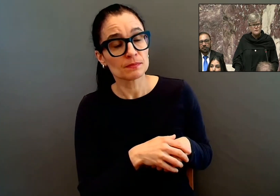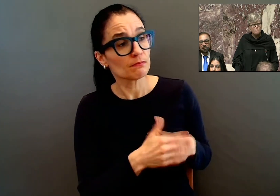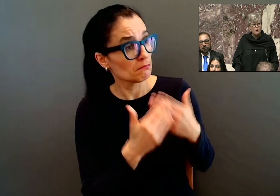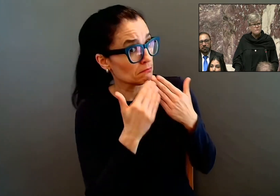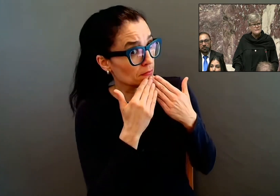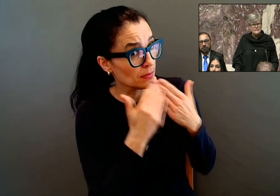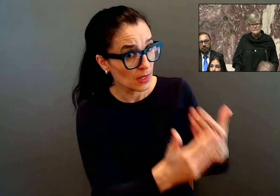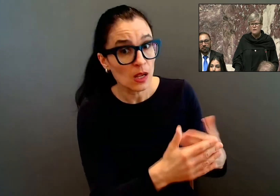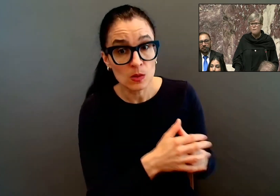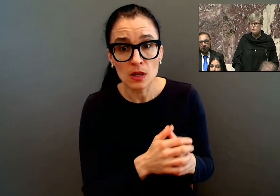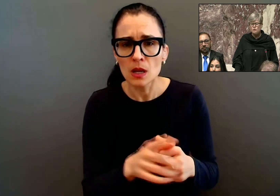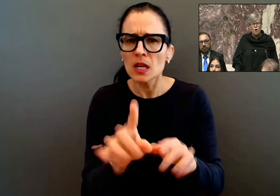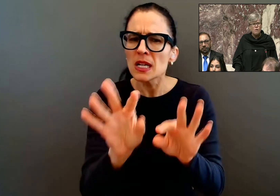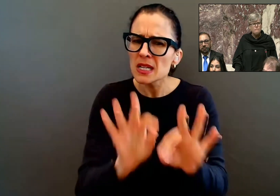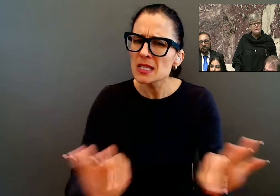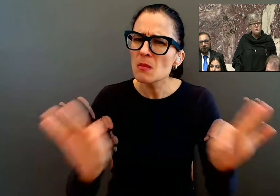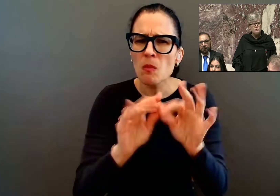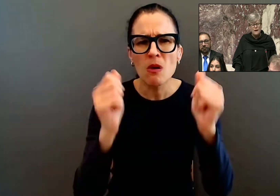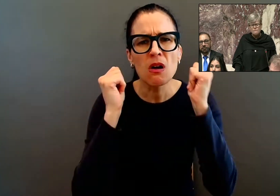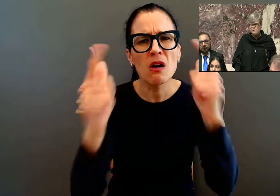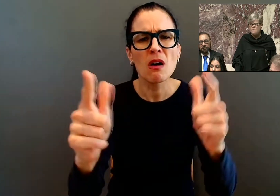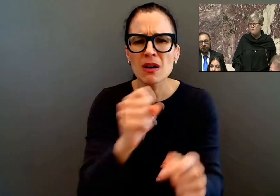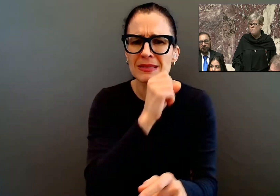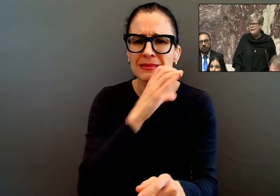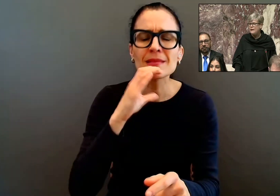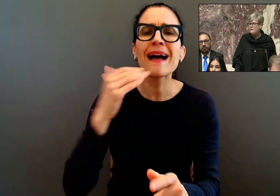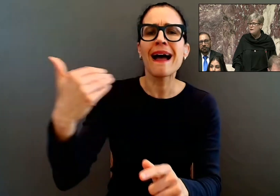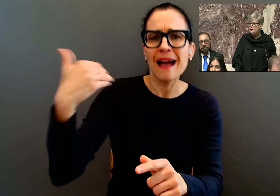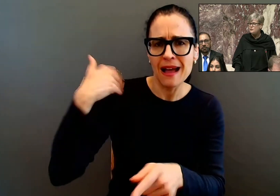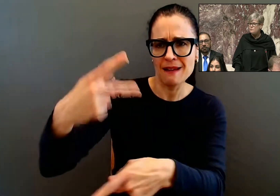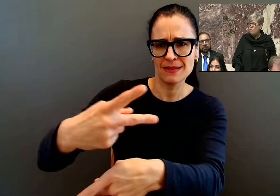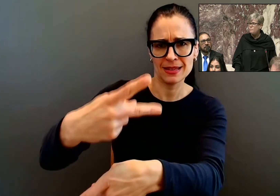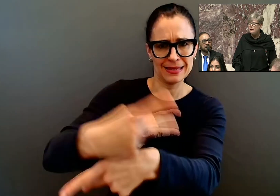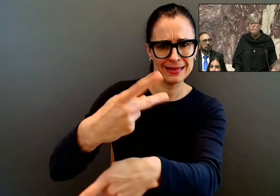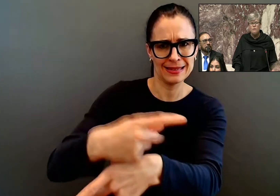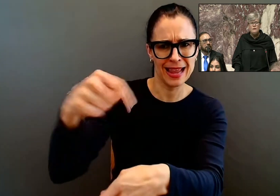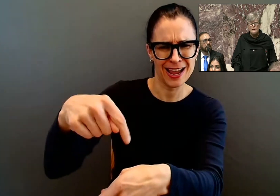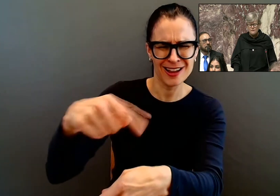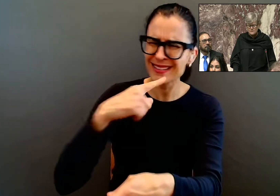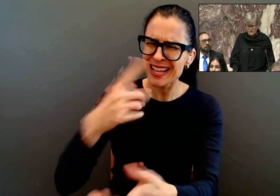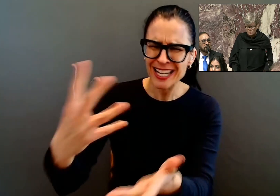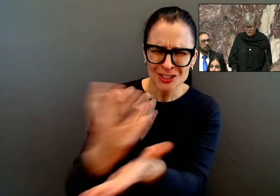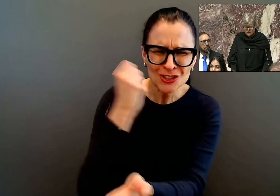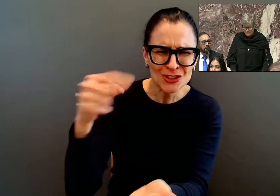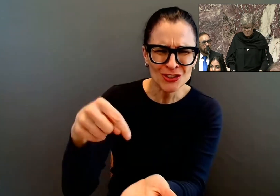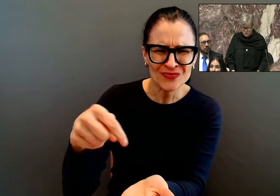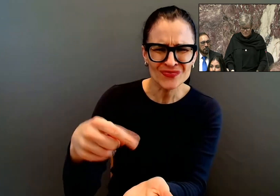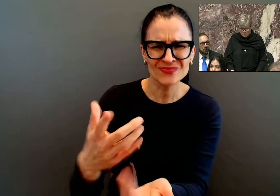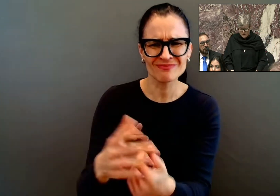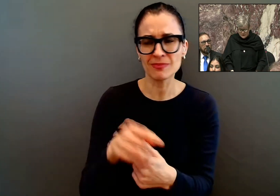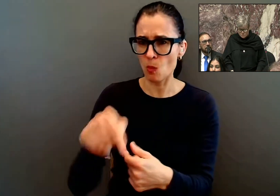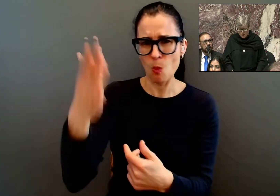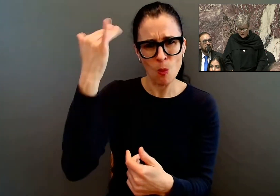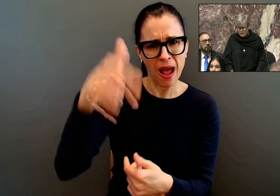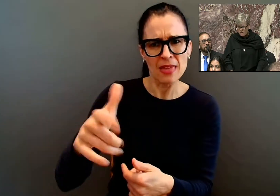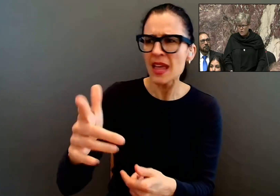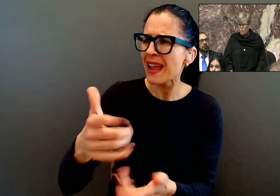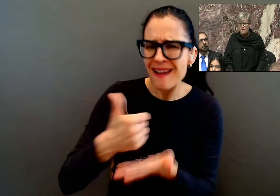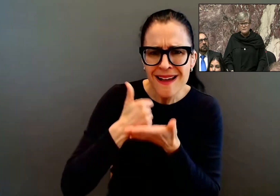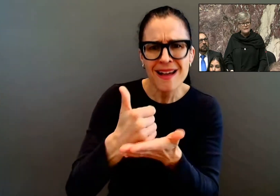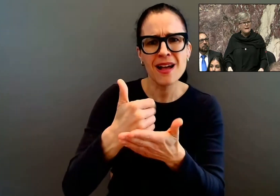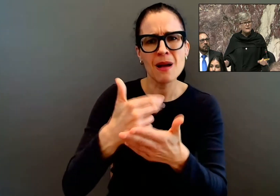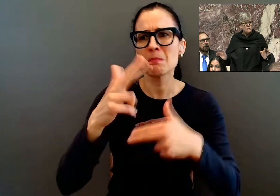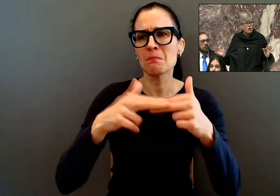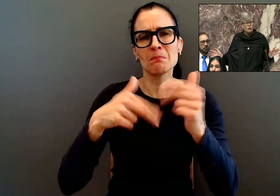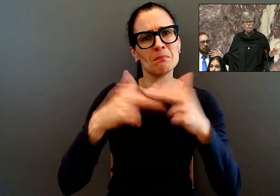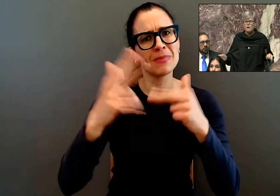build this province, and it's incumbent on all of us to do everything that we can to support people in this stage of their life. Mr. Speaker, that's why we